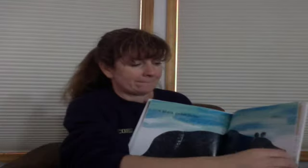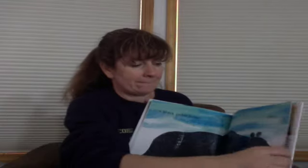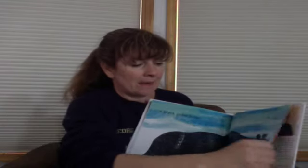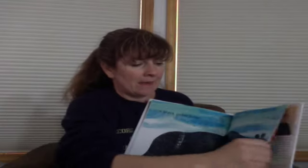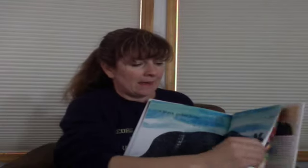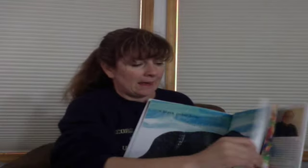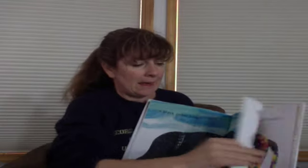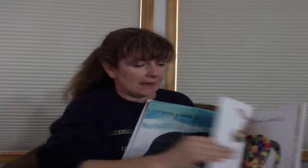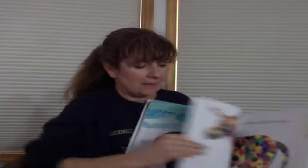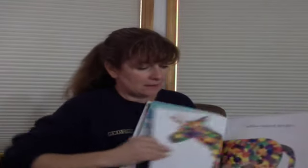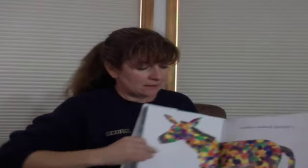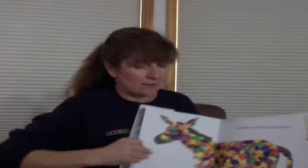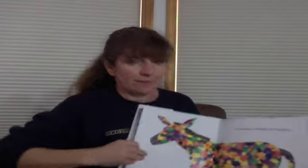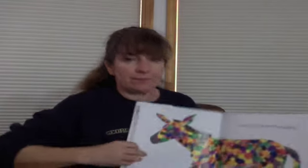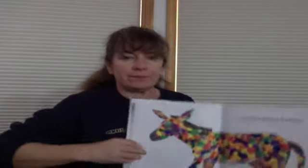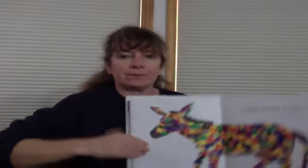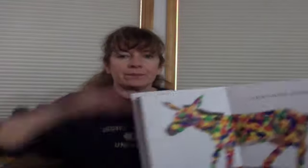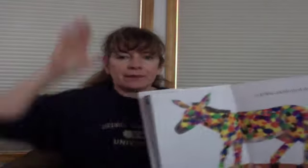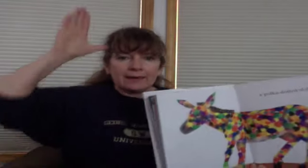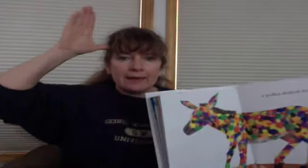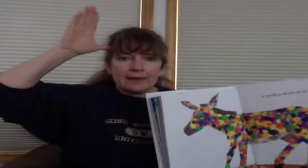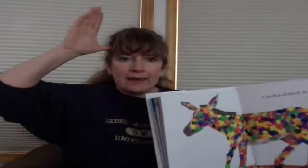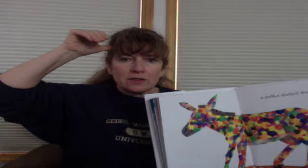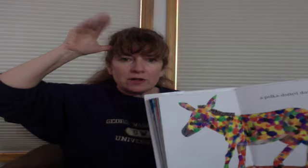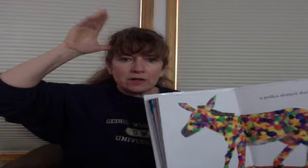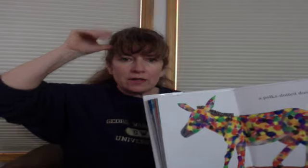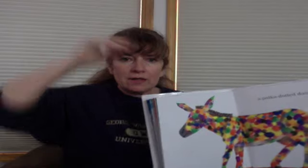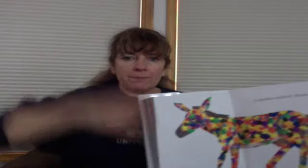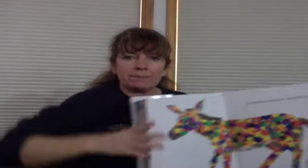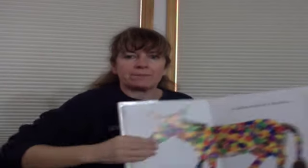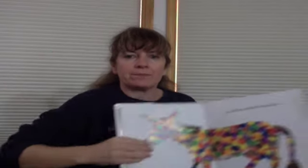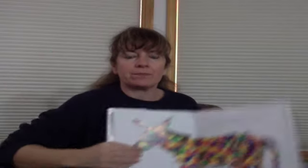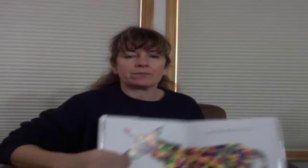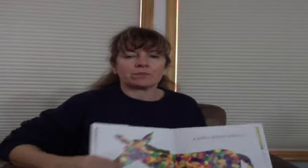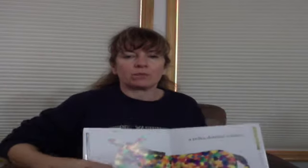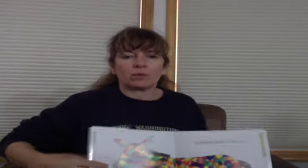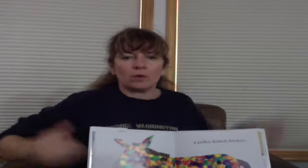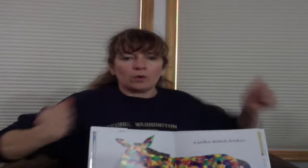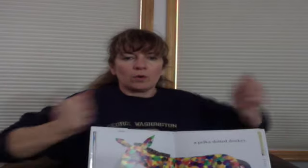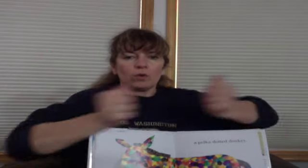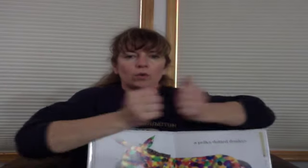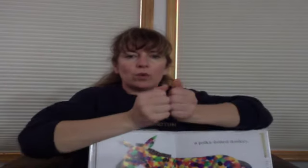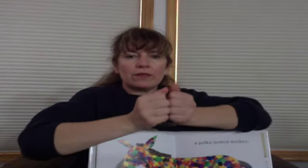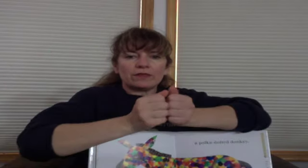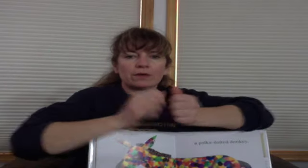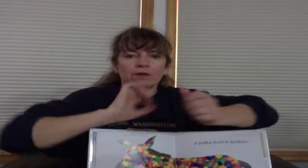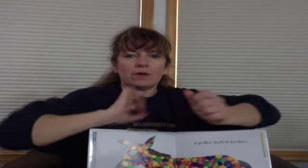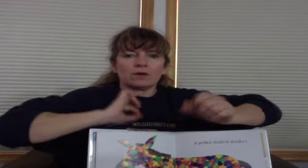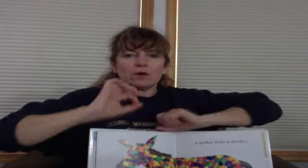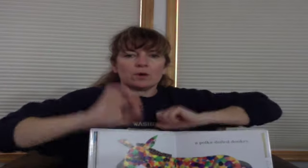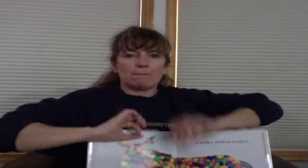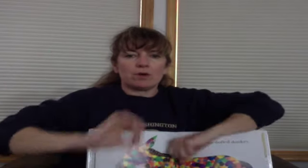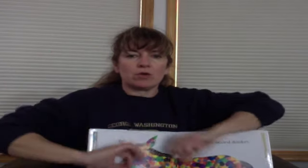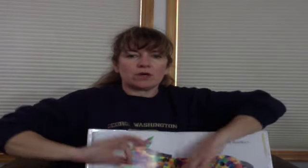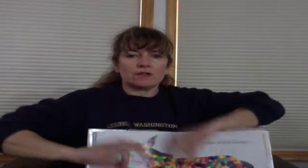And a donkey with polka dots.